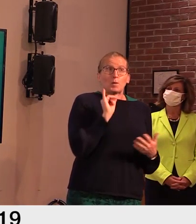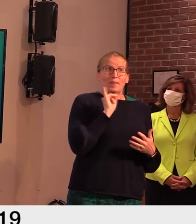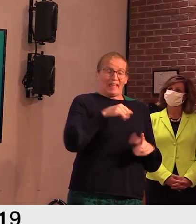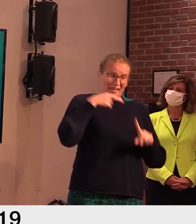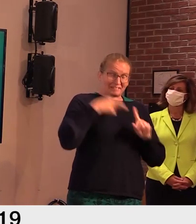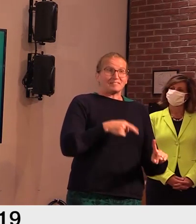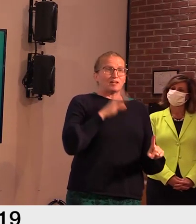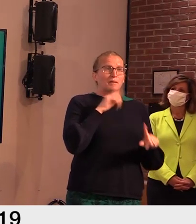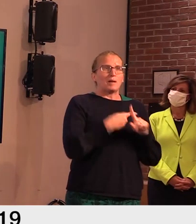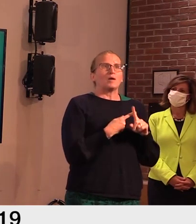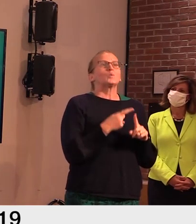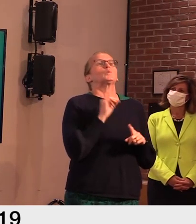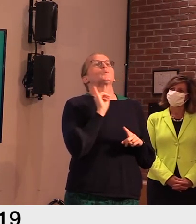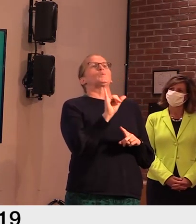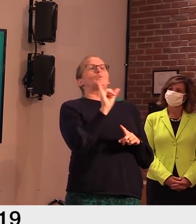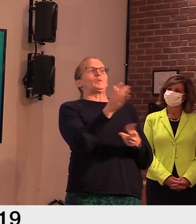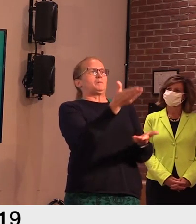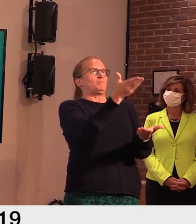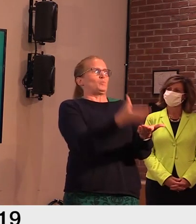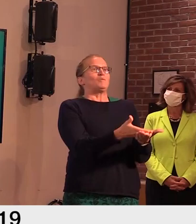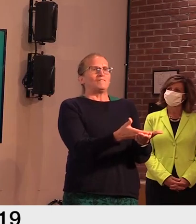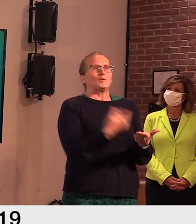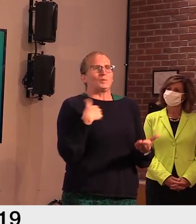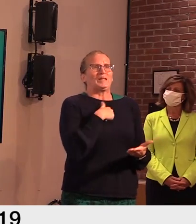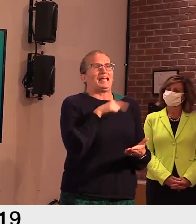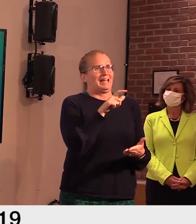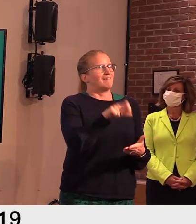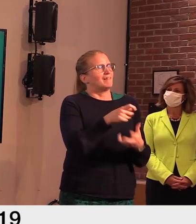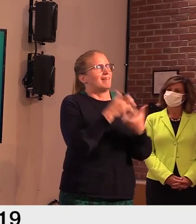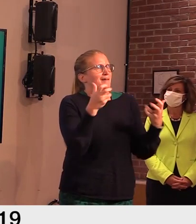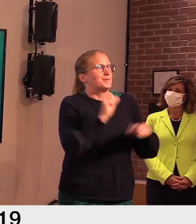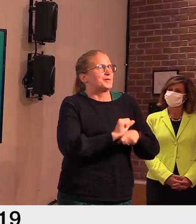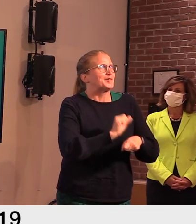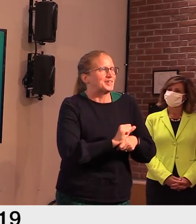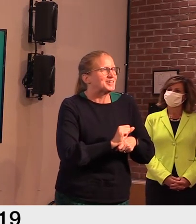that? Yeah, by highlighting